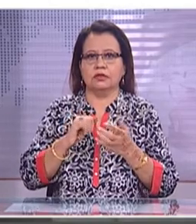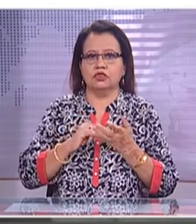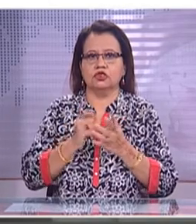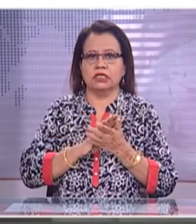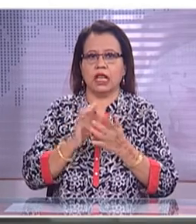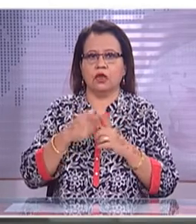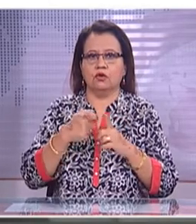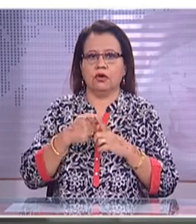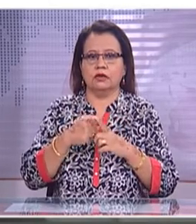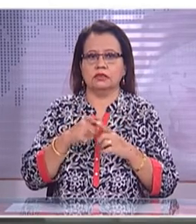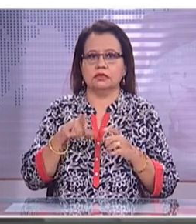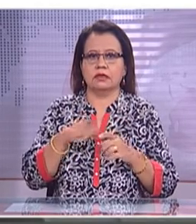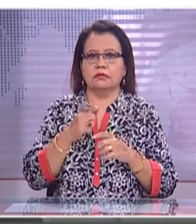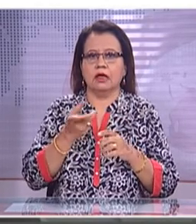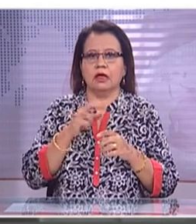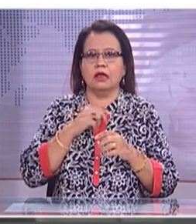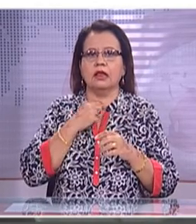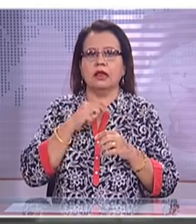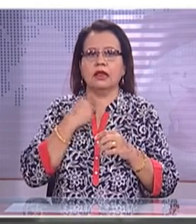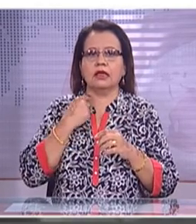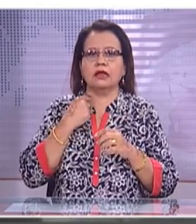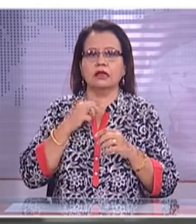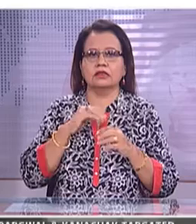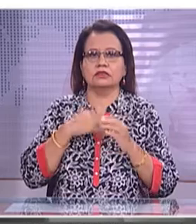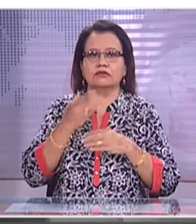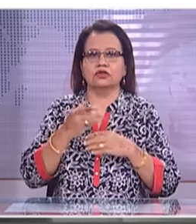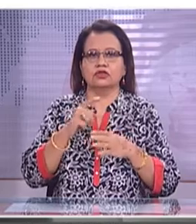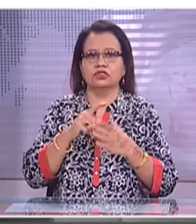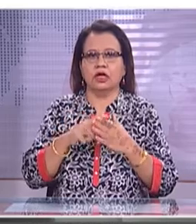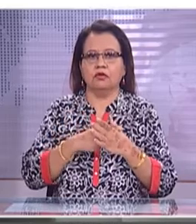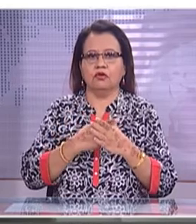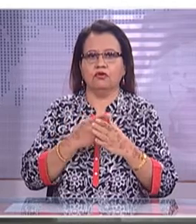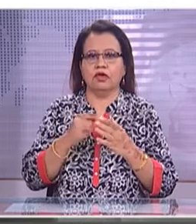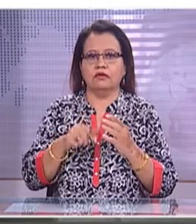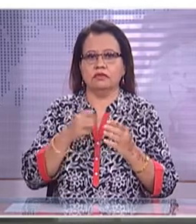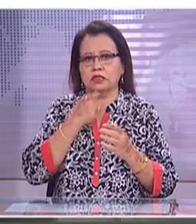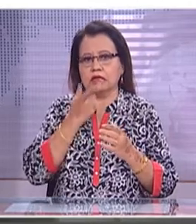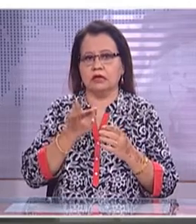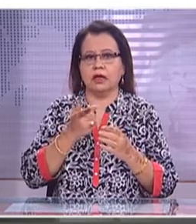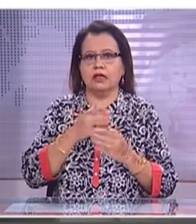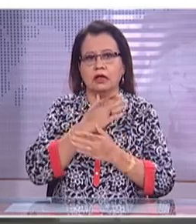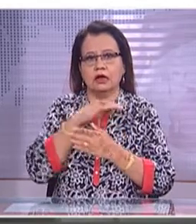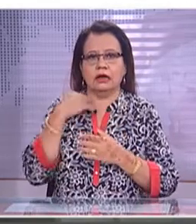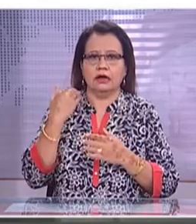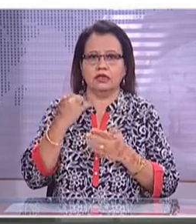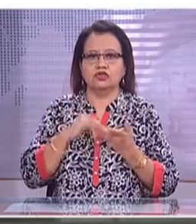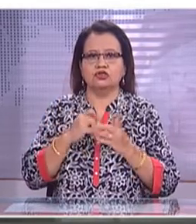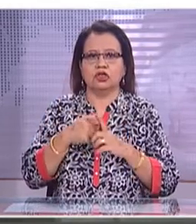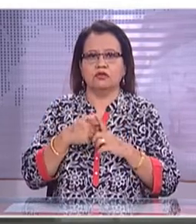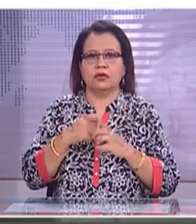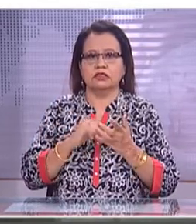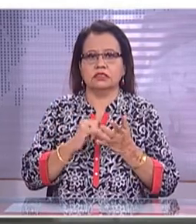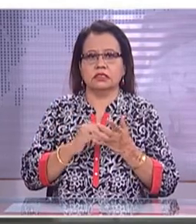Sushil Kumar was hit by splinters on neck and shifted to Jammu, where he was declared brought dead. Sushil